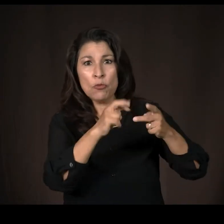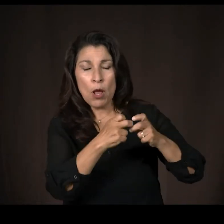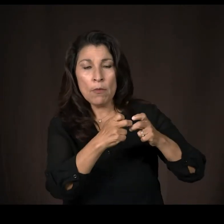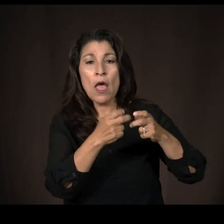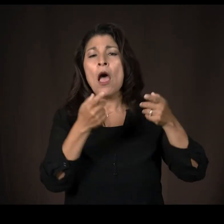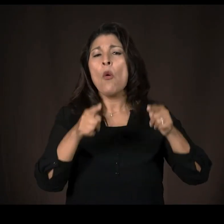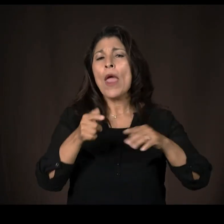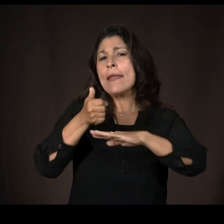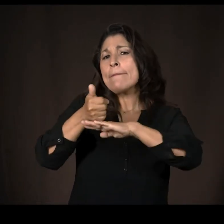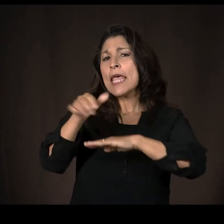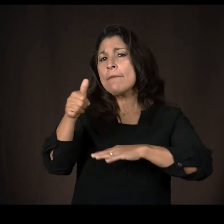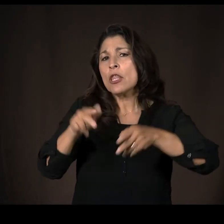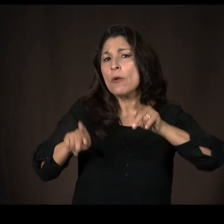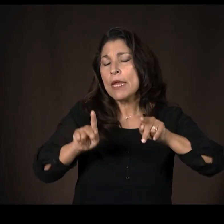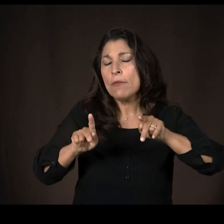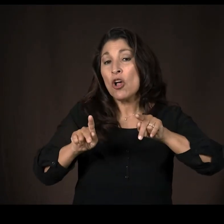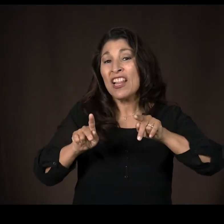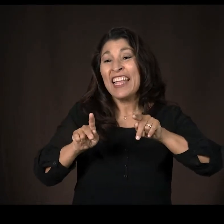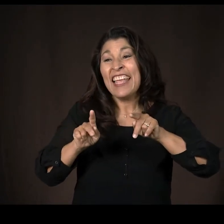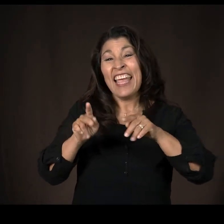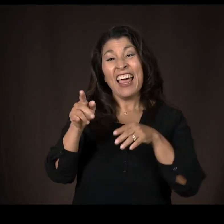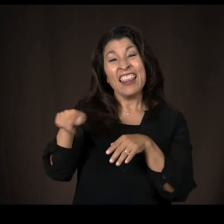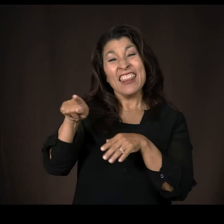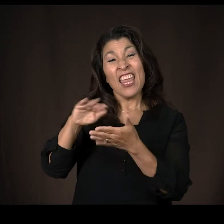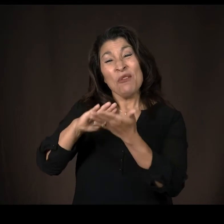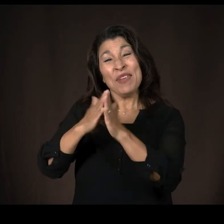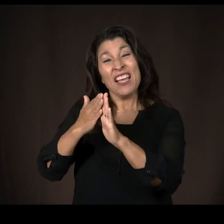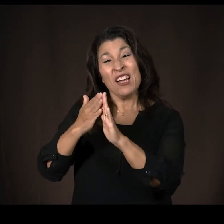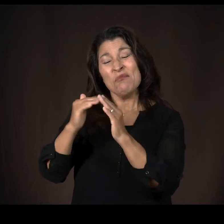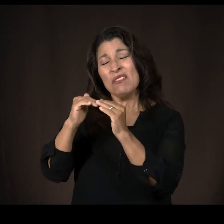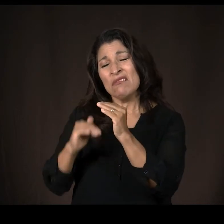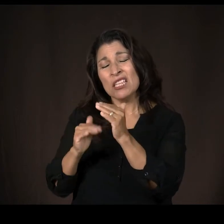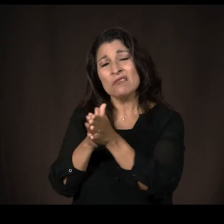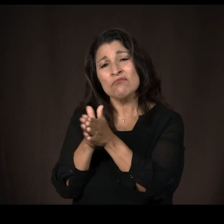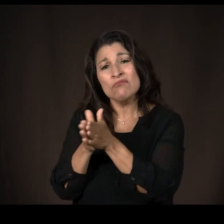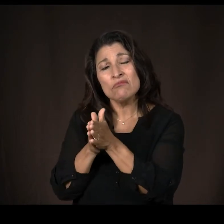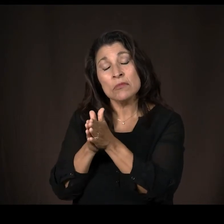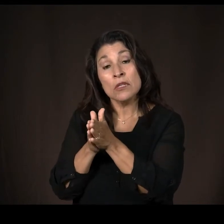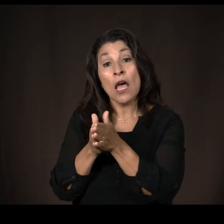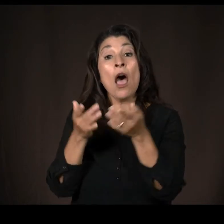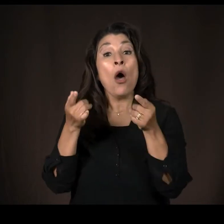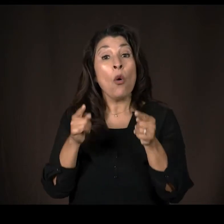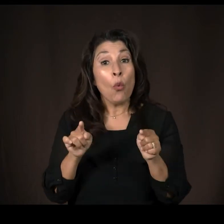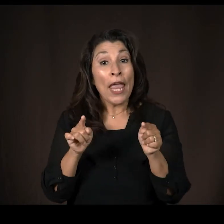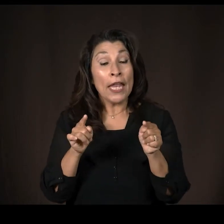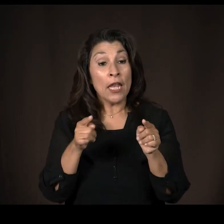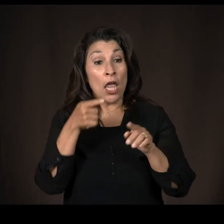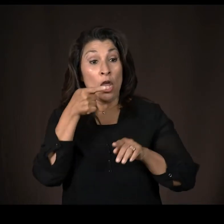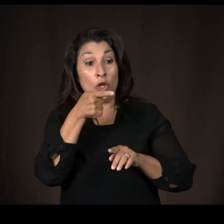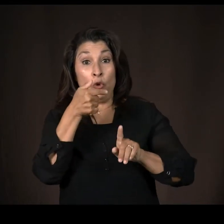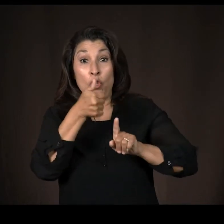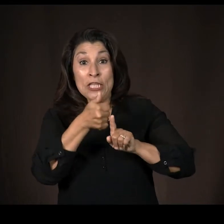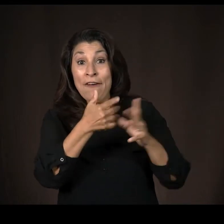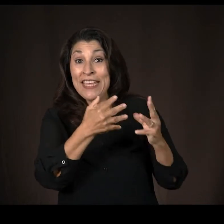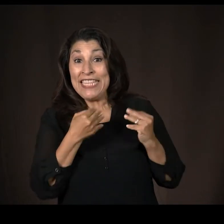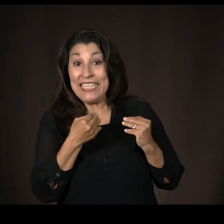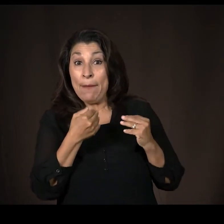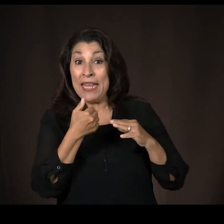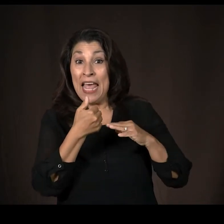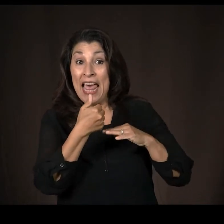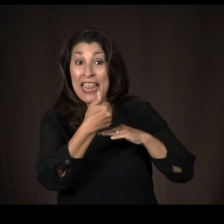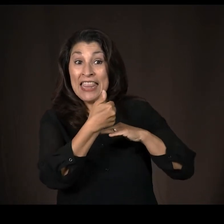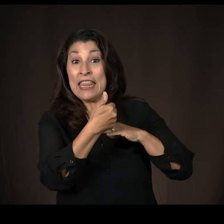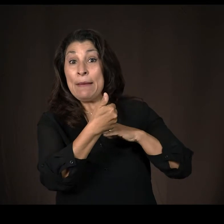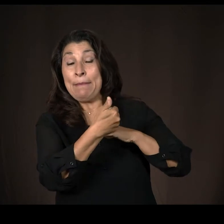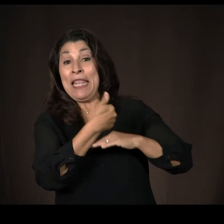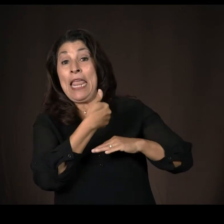Anytime you blame others, you lower their motivation. Anytime you accept the blame, you increase the